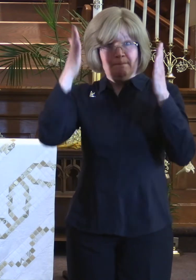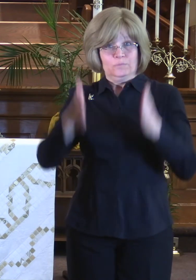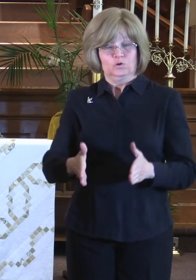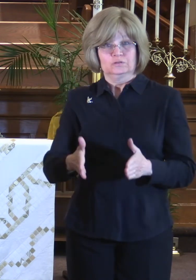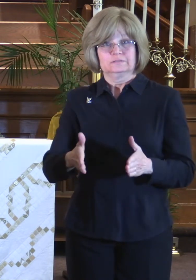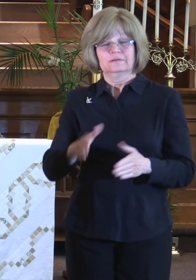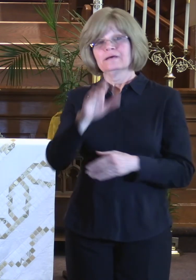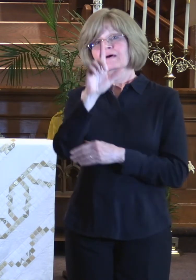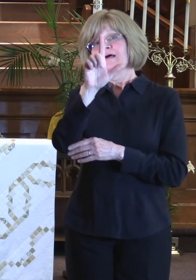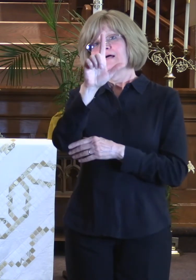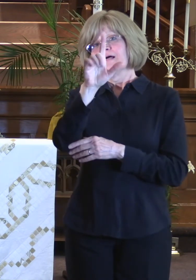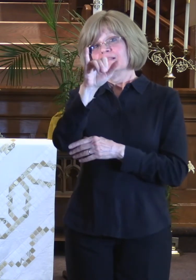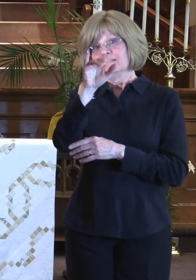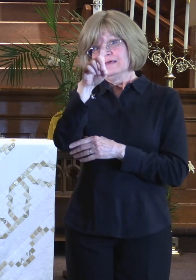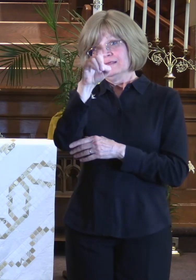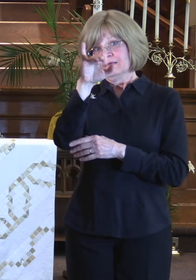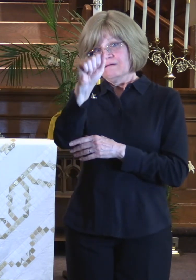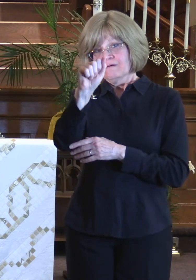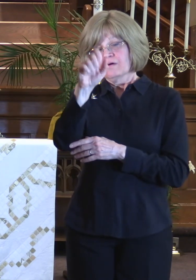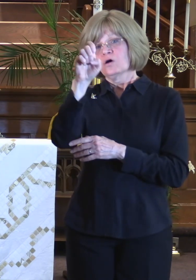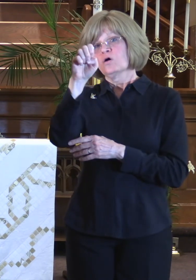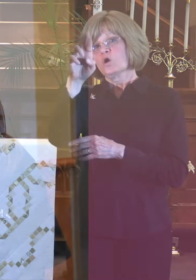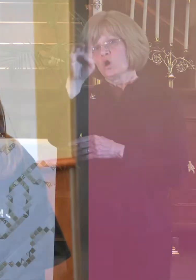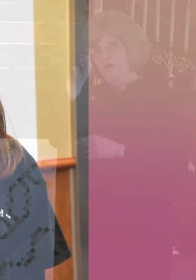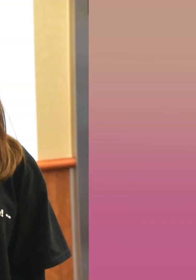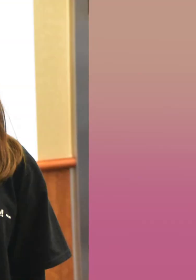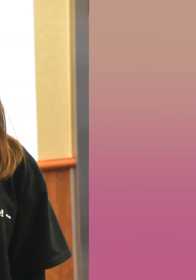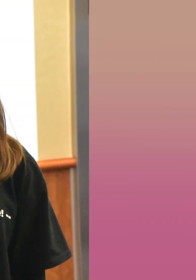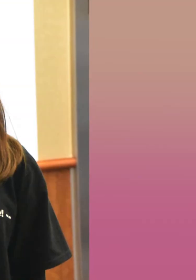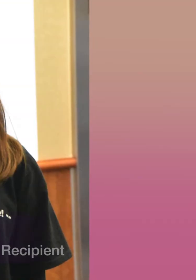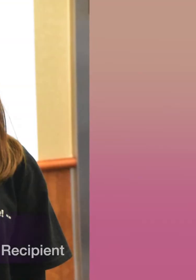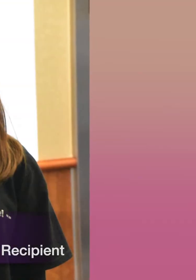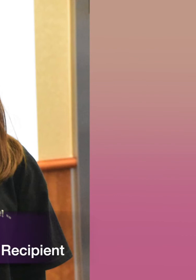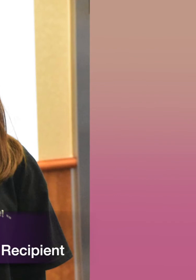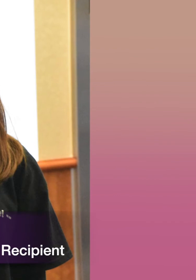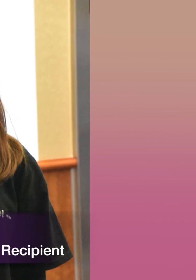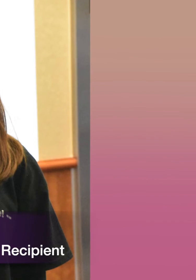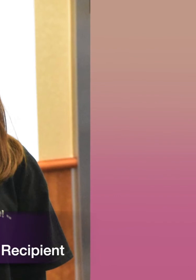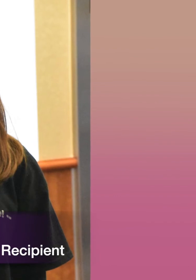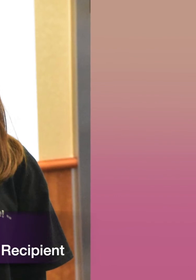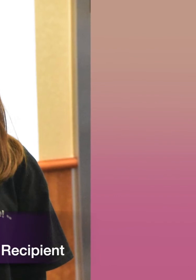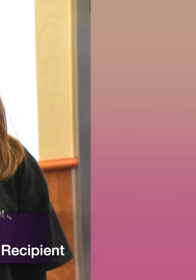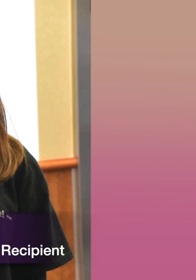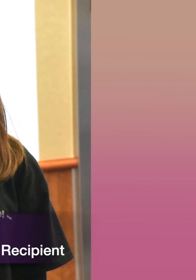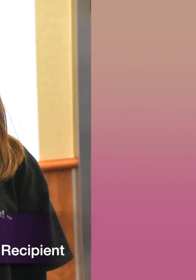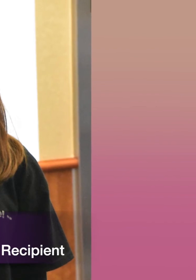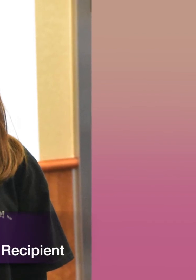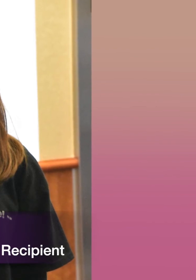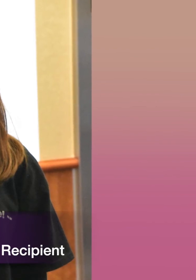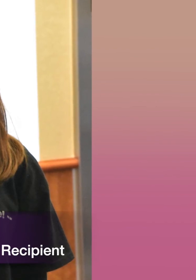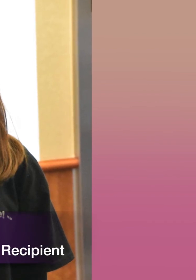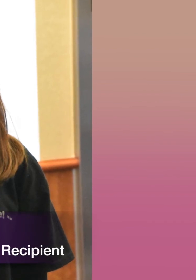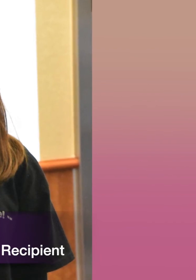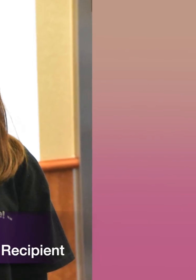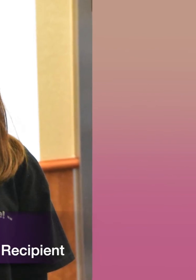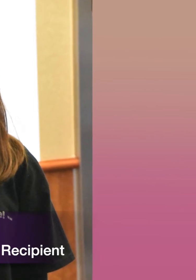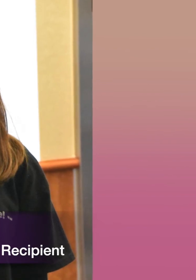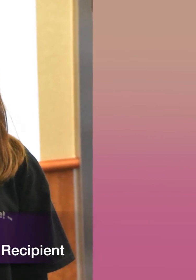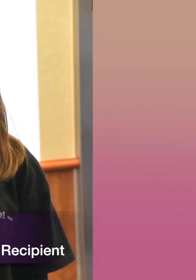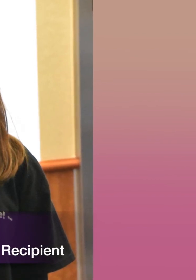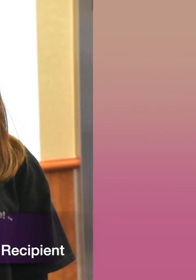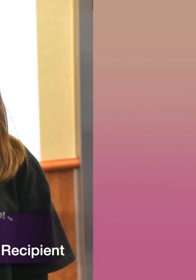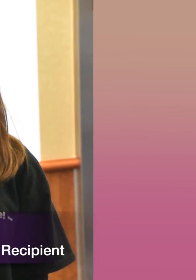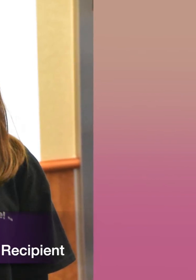Lydia Ermer. Lydia is from Emily United Methodist Church in the East District of our